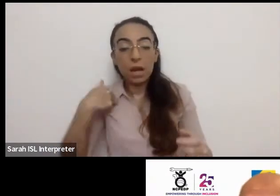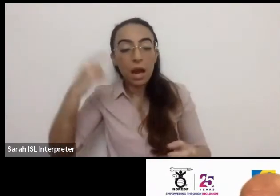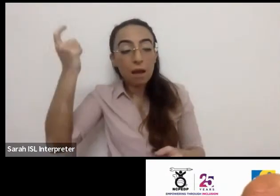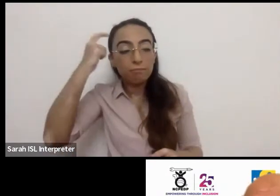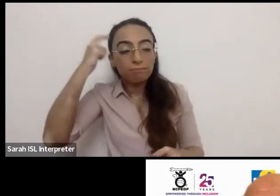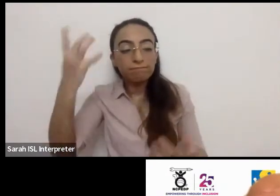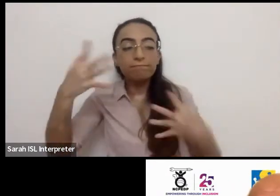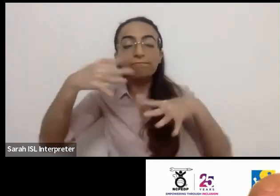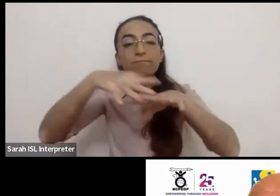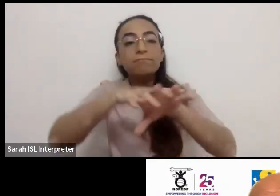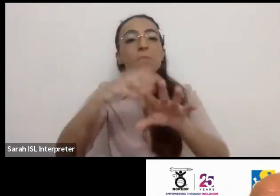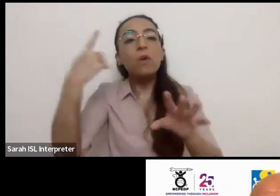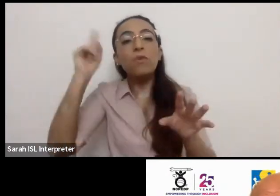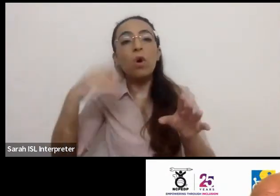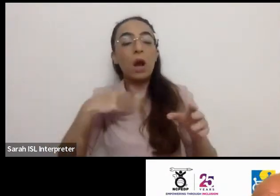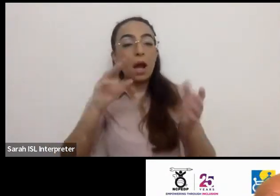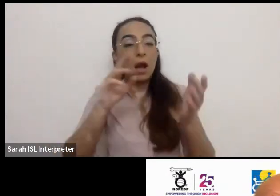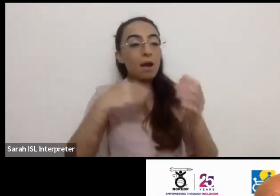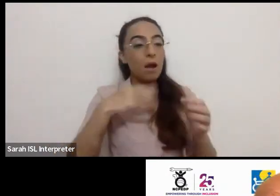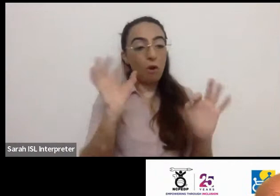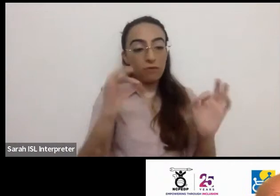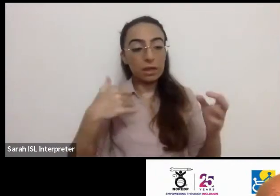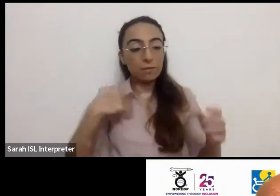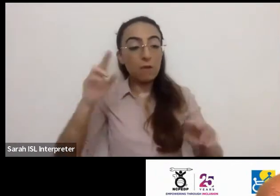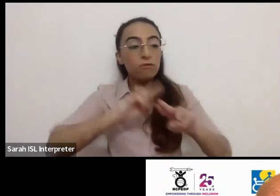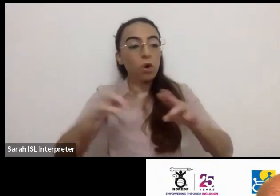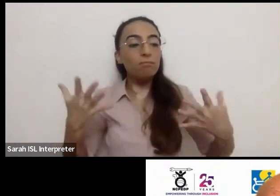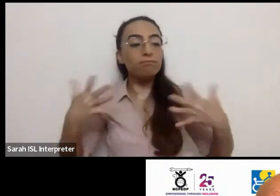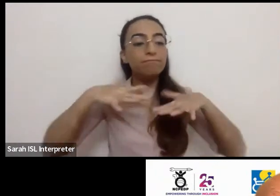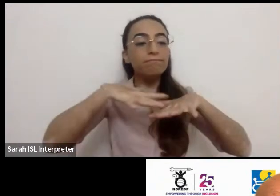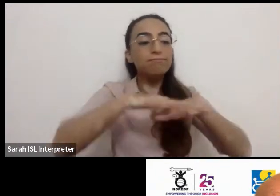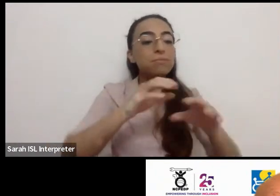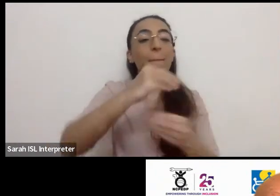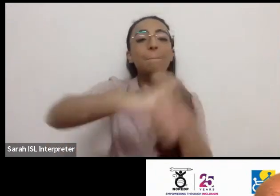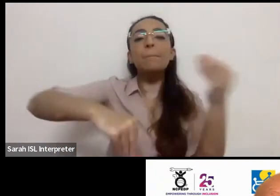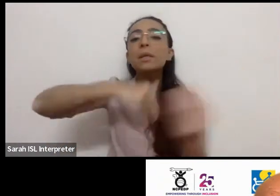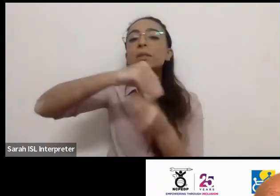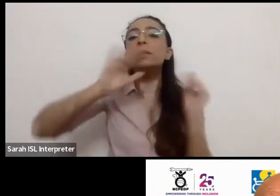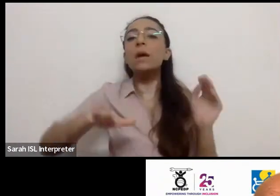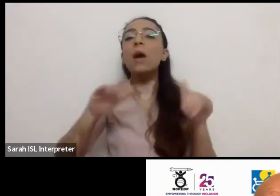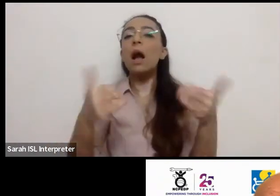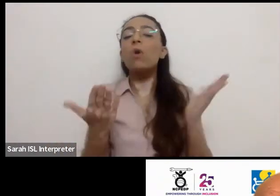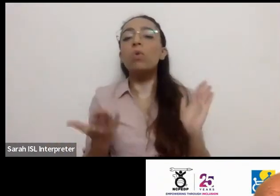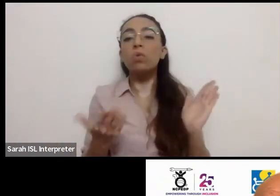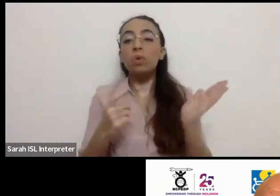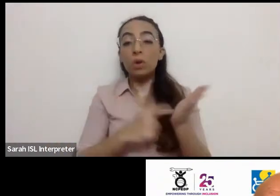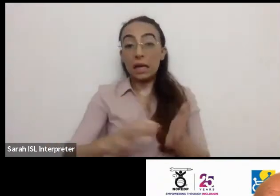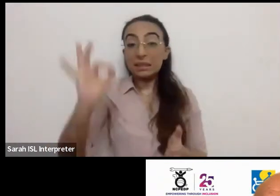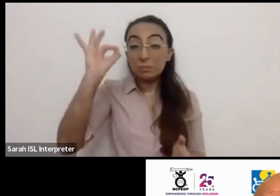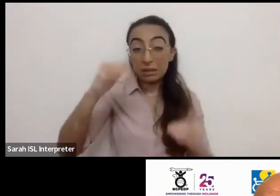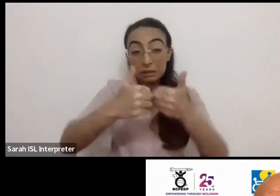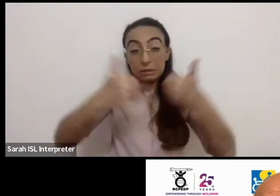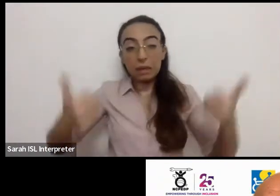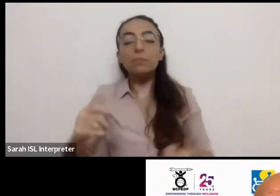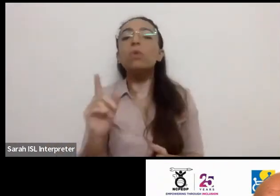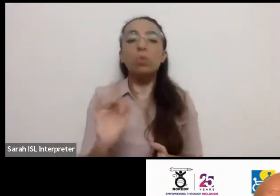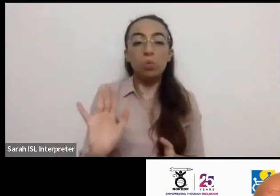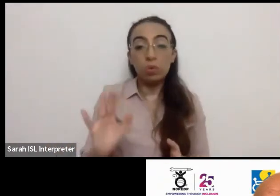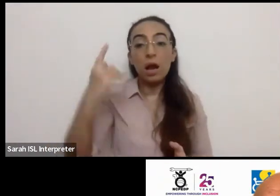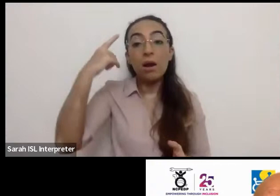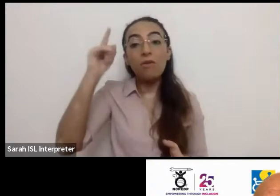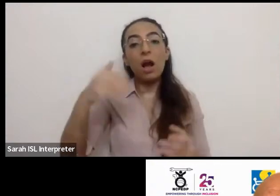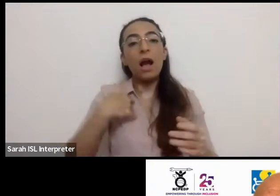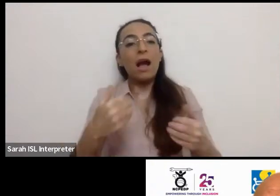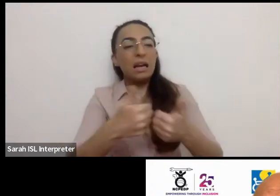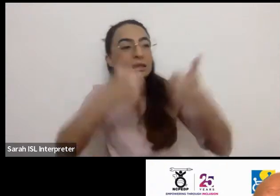overall fabric of the organization, as opposed to treated specially and separately? I don't think it serves people who are disabled to be treated